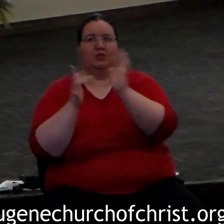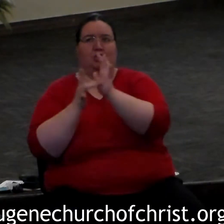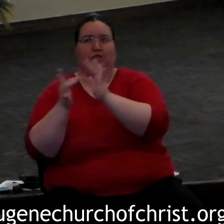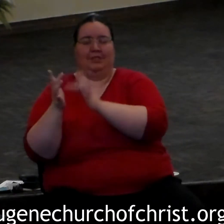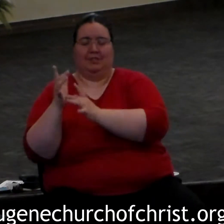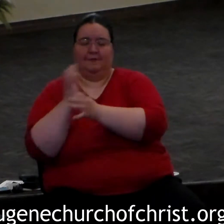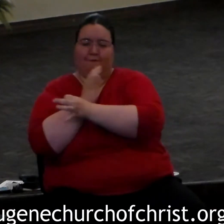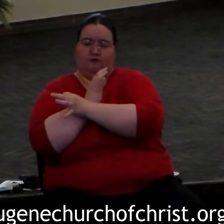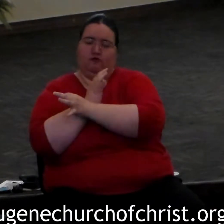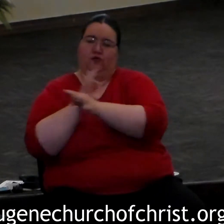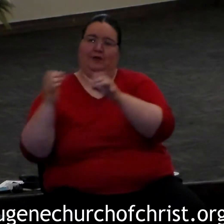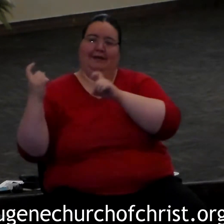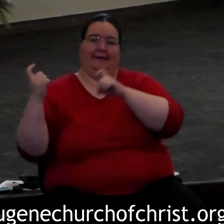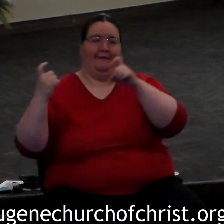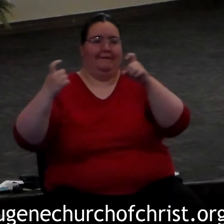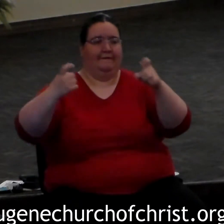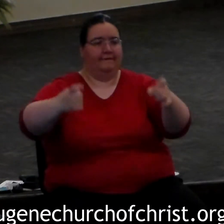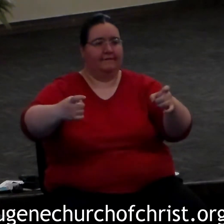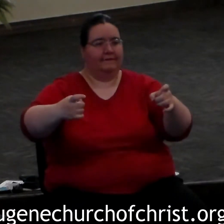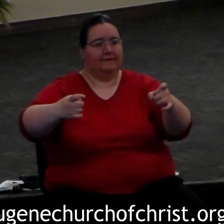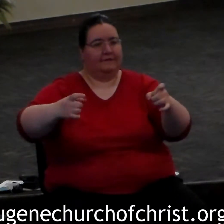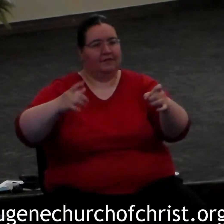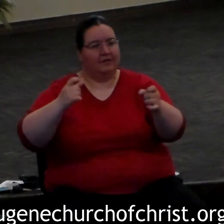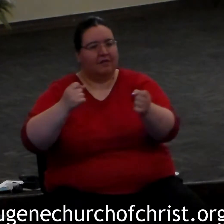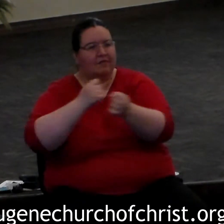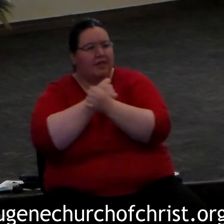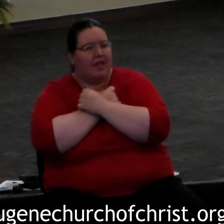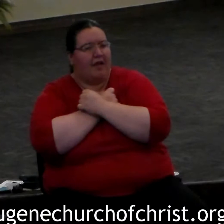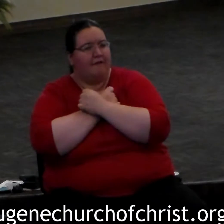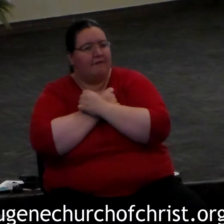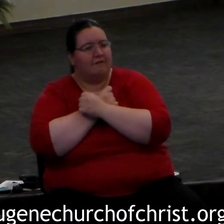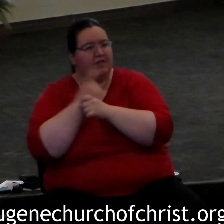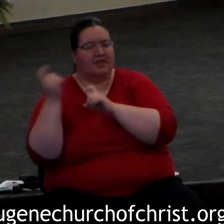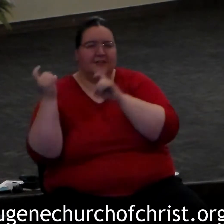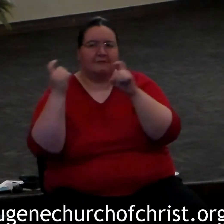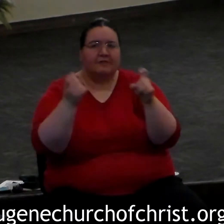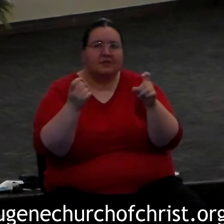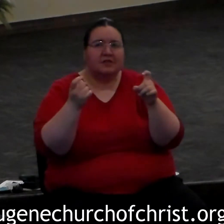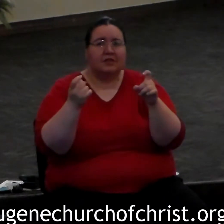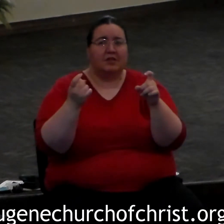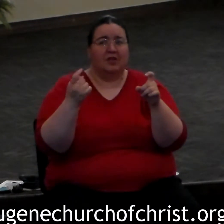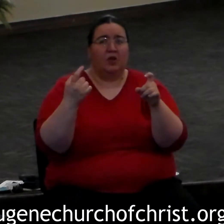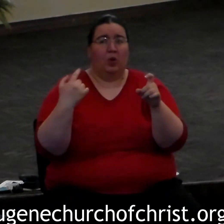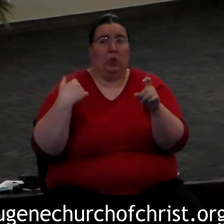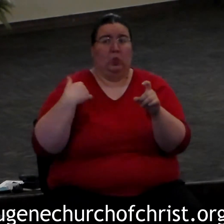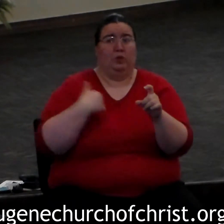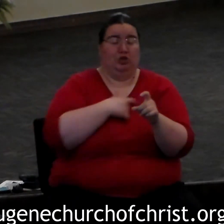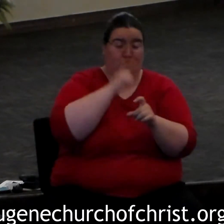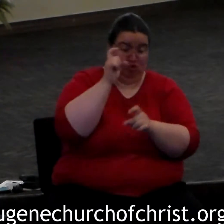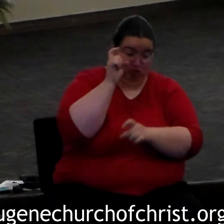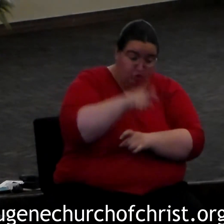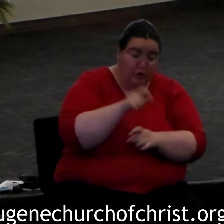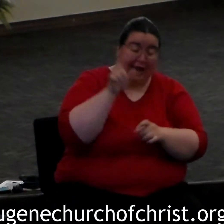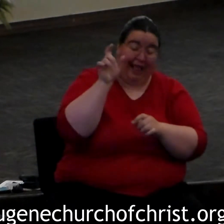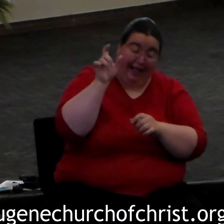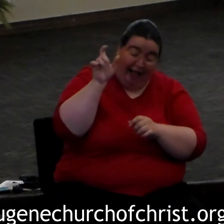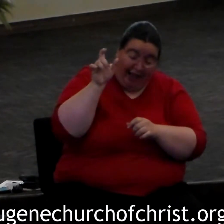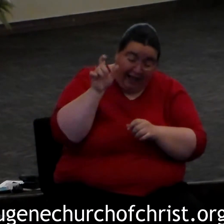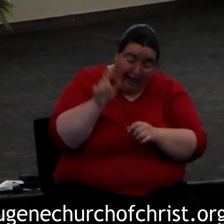that in any other way we would need to beg for. Do we understand how big, how important this is? There are so many people